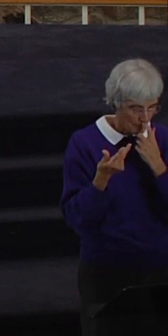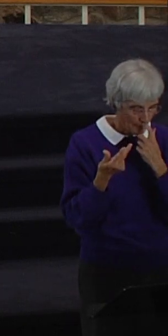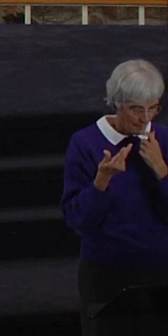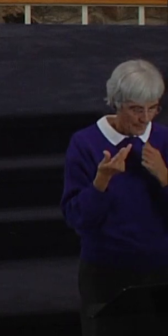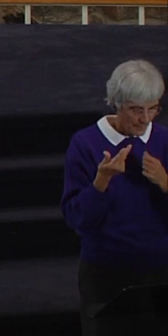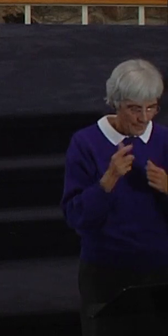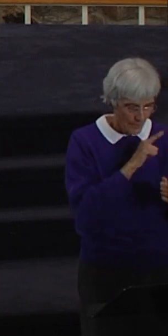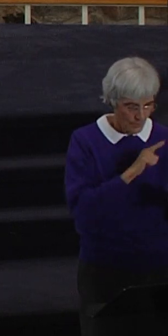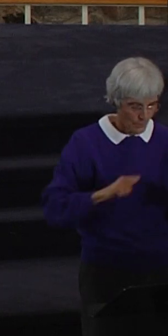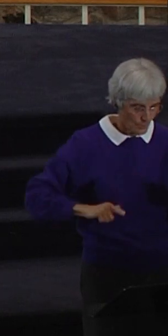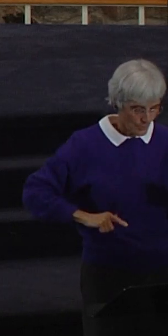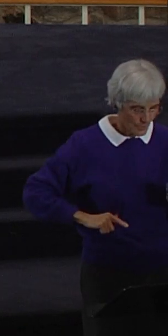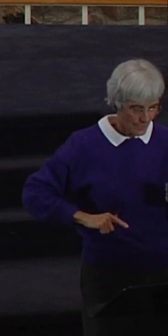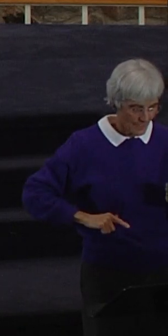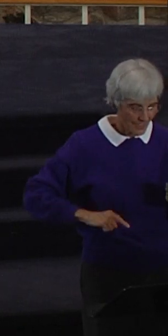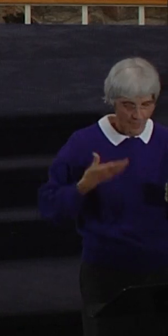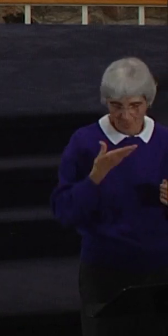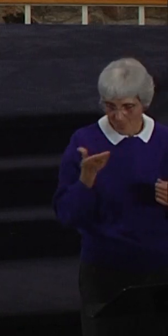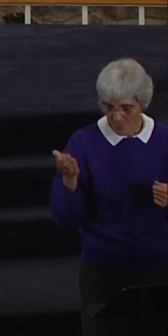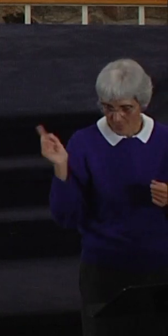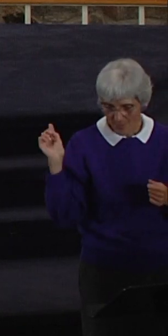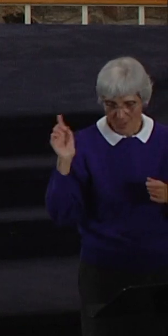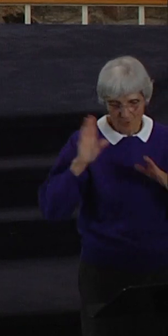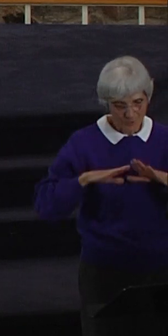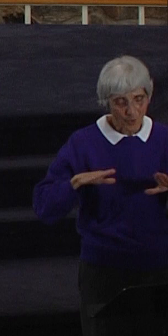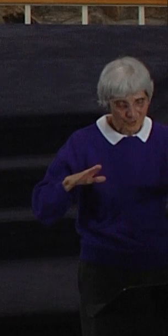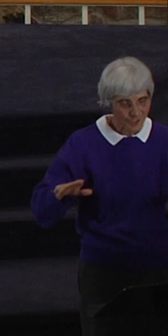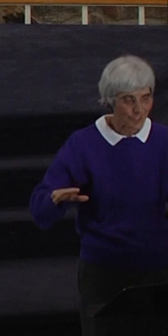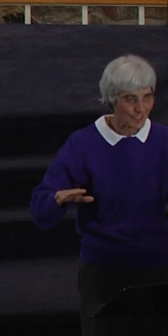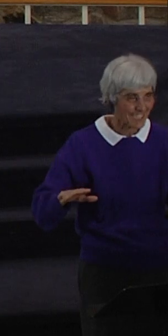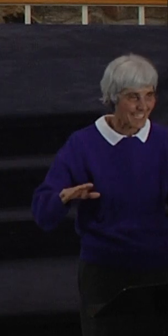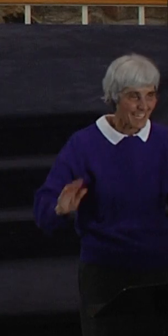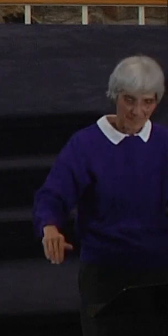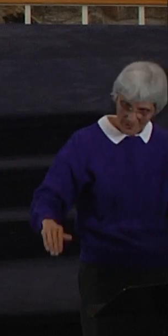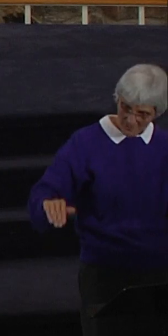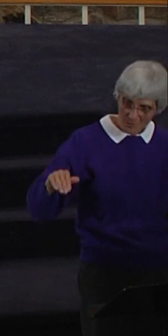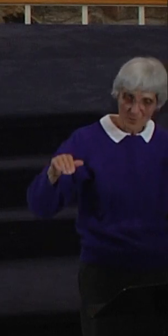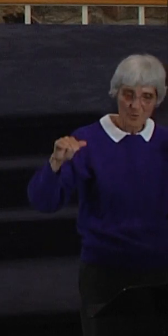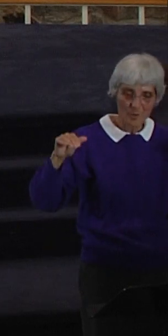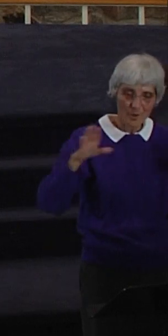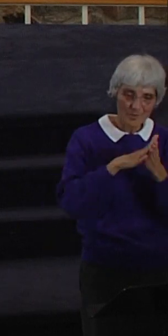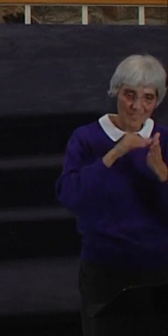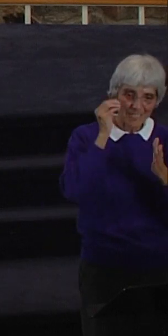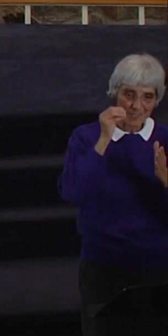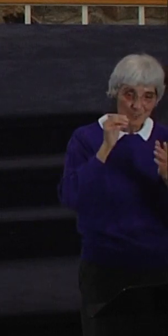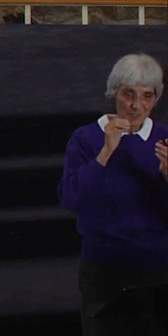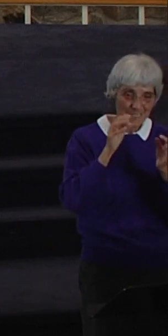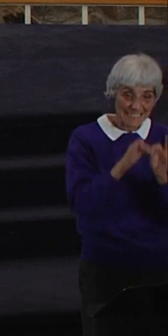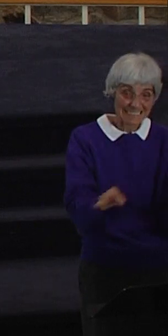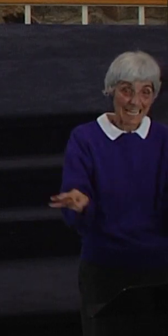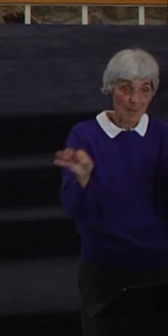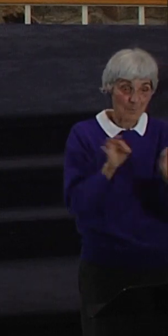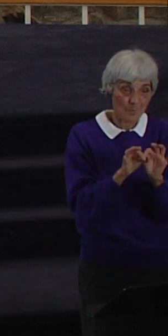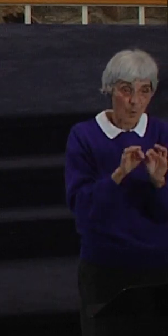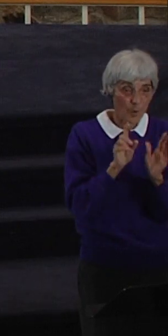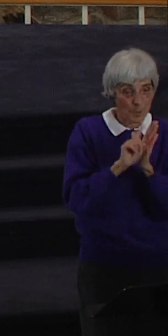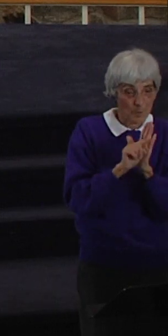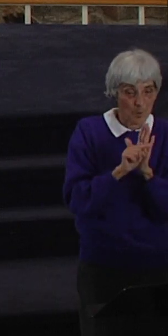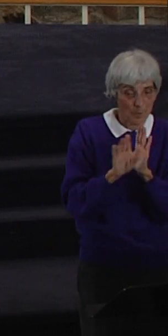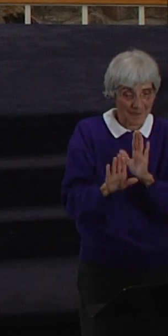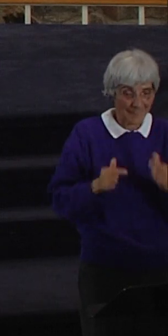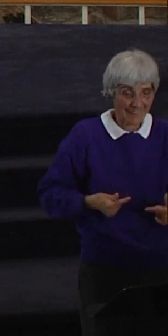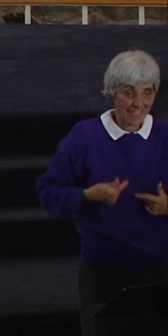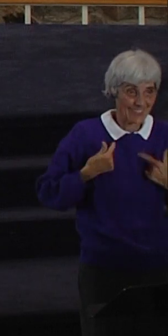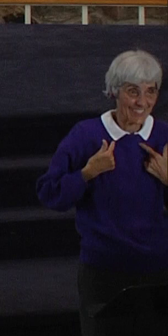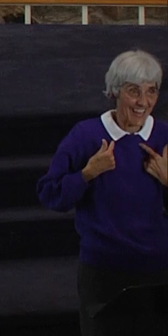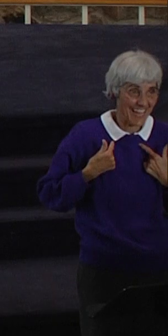Devin. Lord, they are your children, and they have grown in the faith. They've come to this big moment in their life, a big moment here